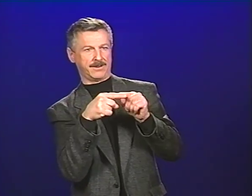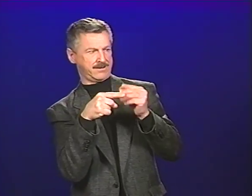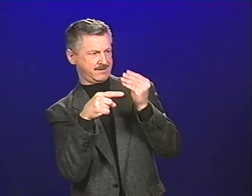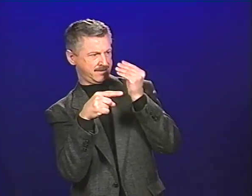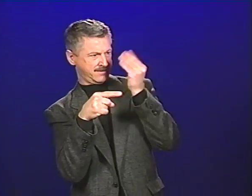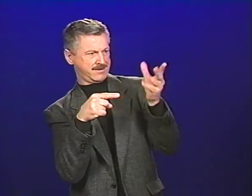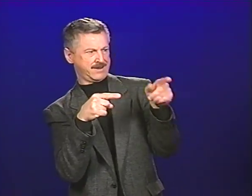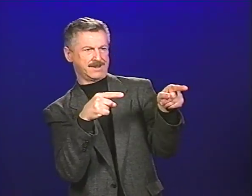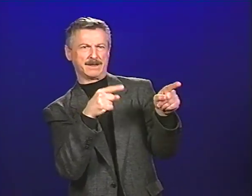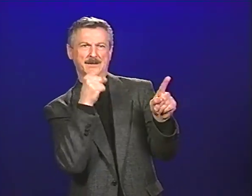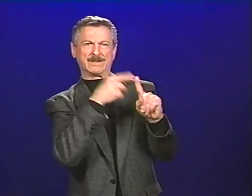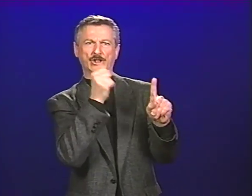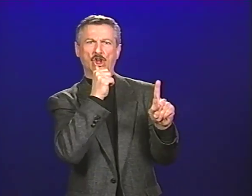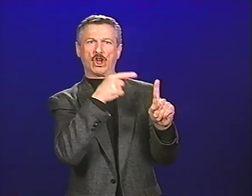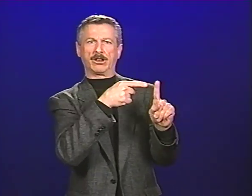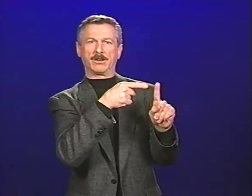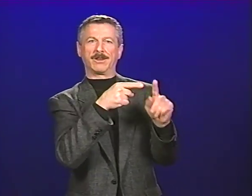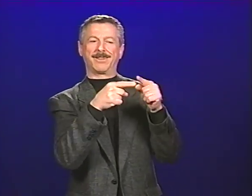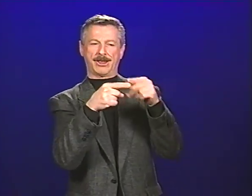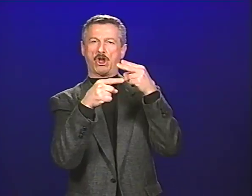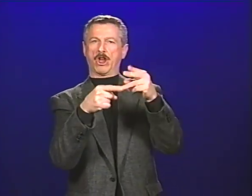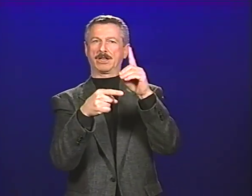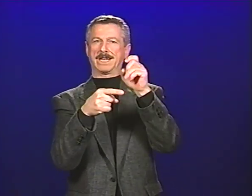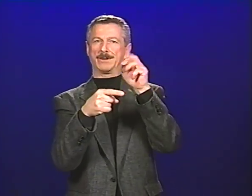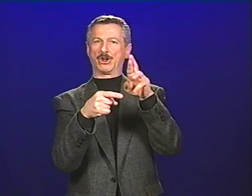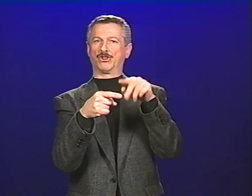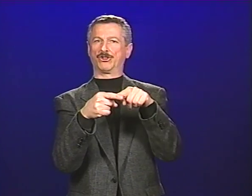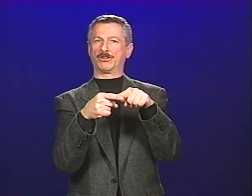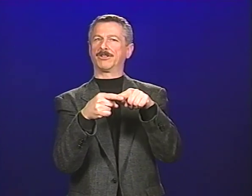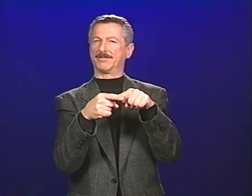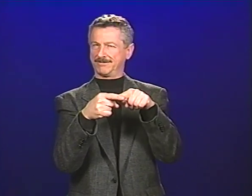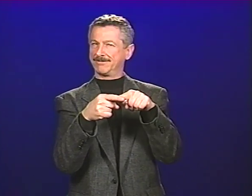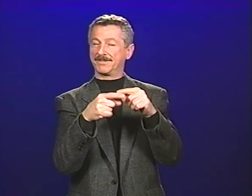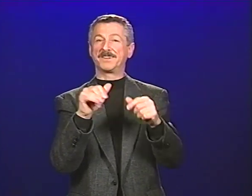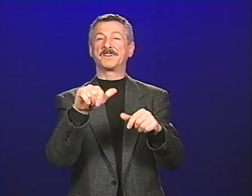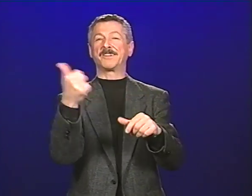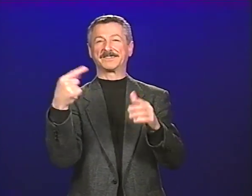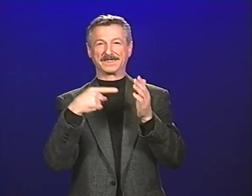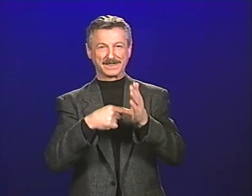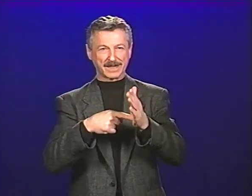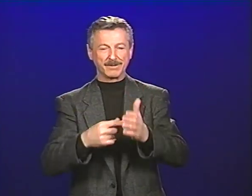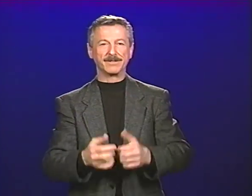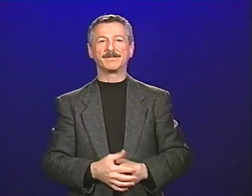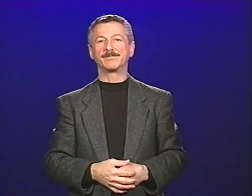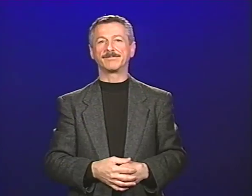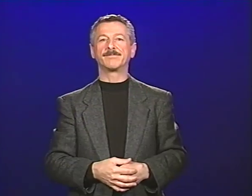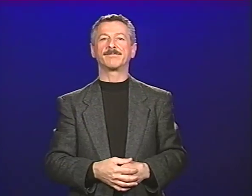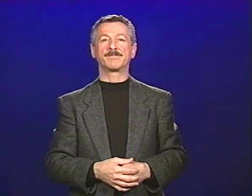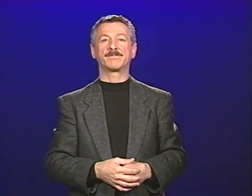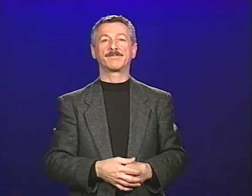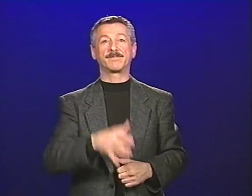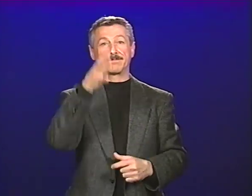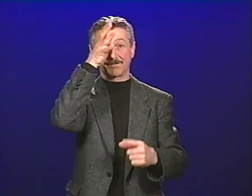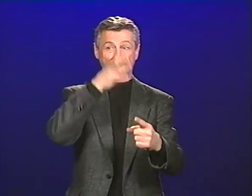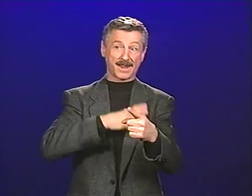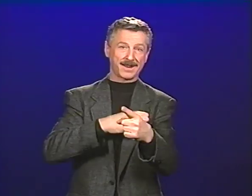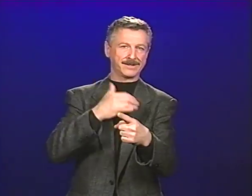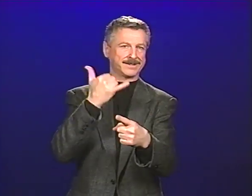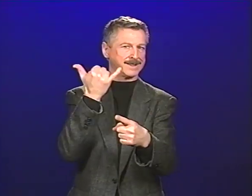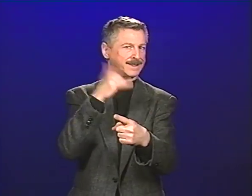the index finger conveys information about a specific girl. It's a determiner. In the sentence, the man